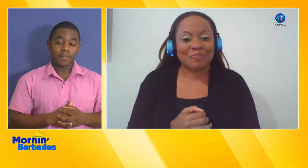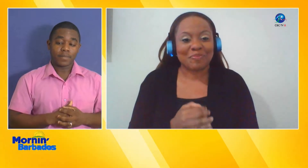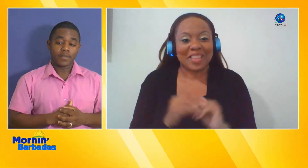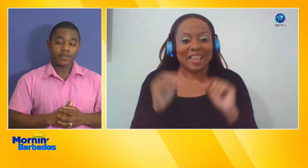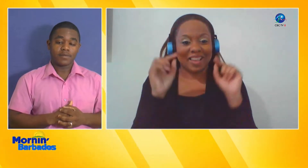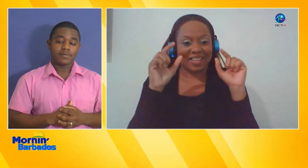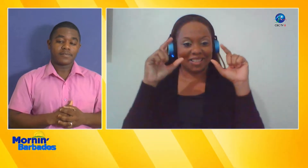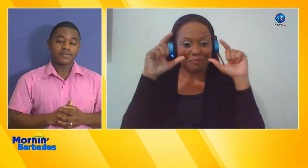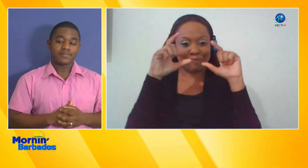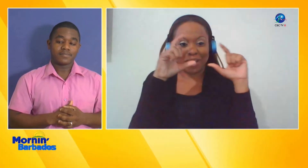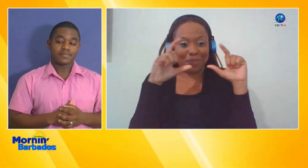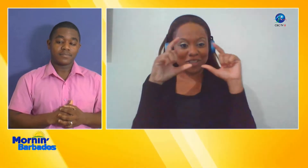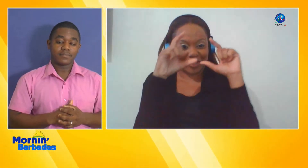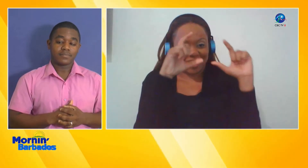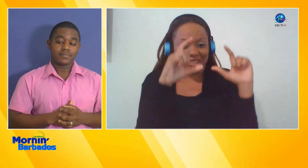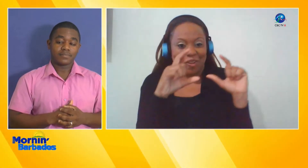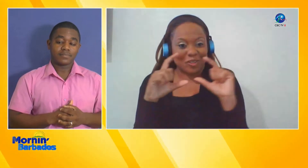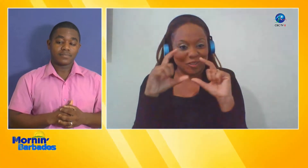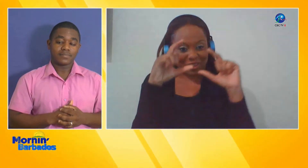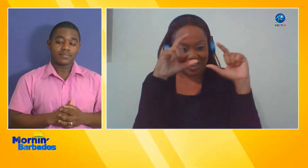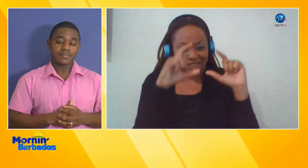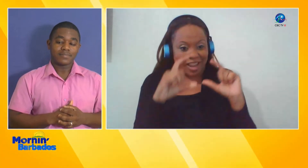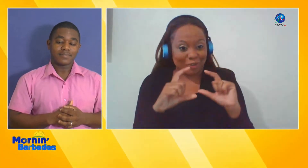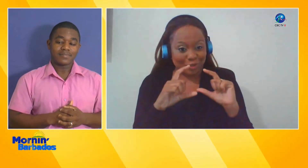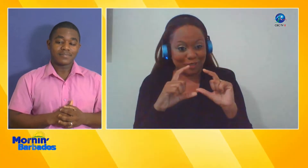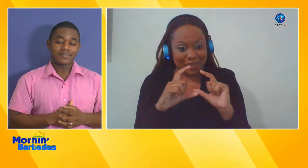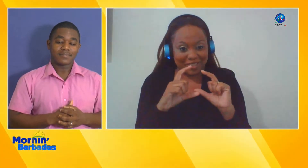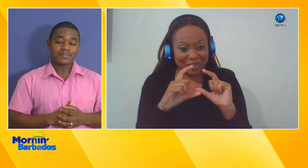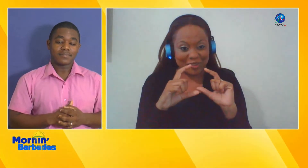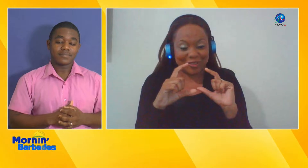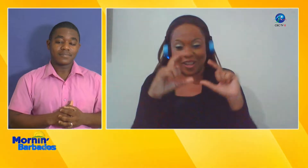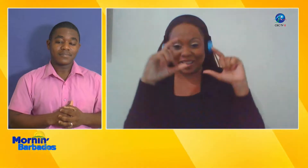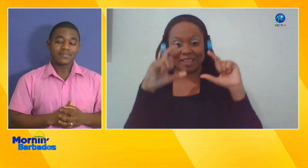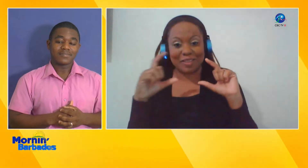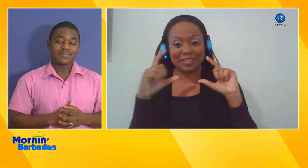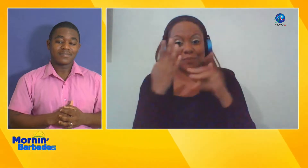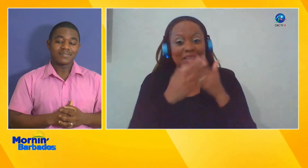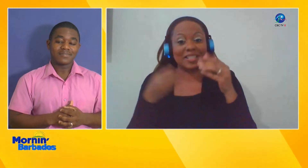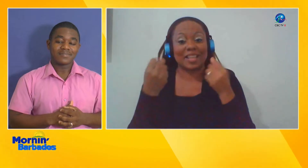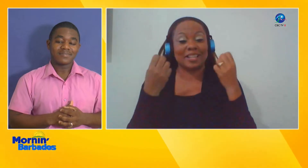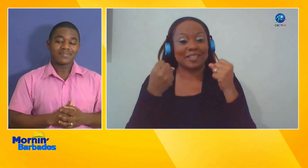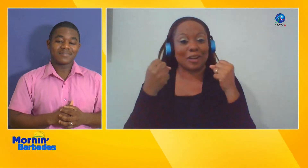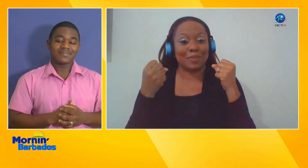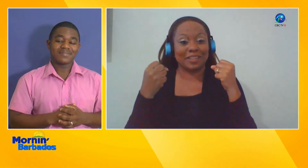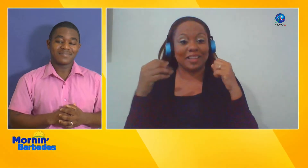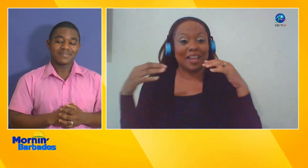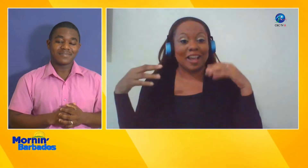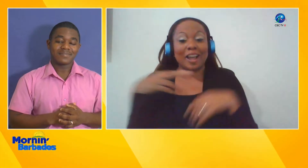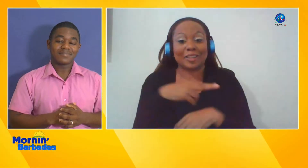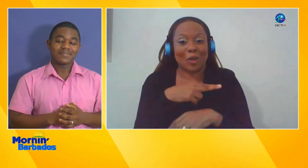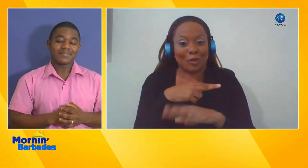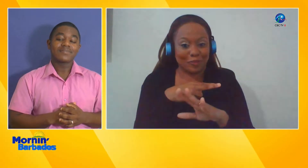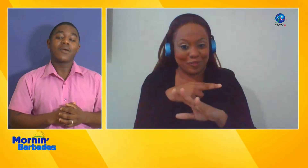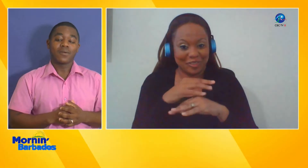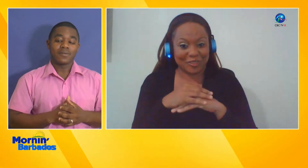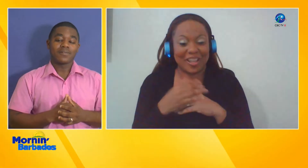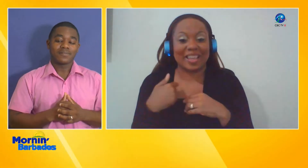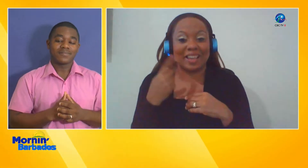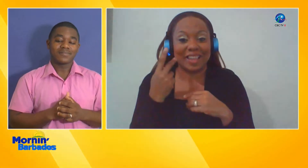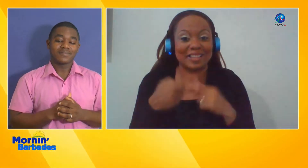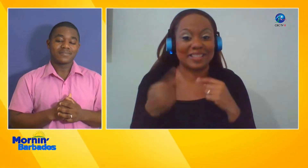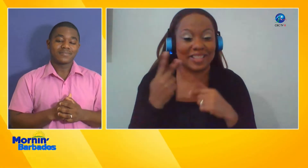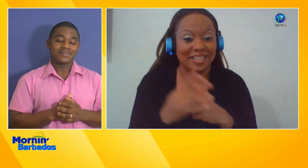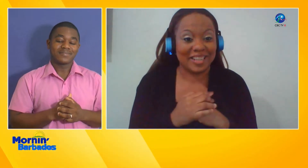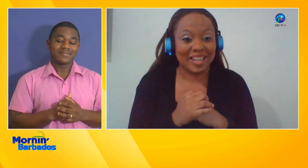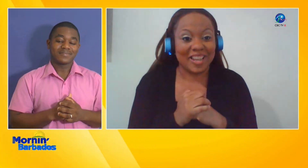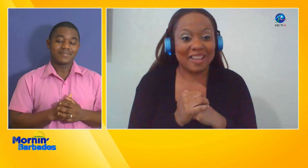Hold a sec. My picture is also in Dario's picture, so some of his signs are being cut off. Okay.